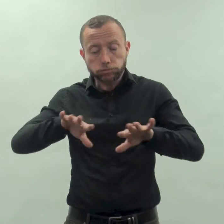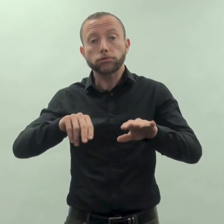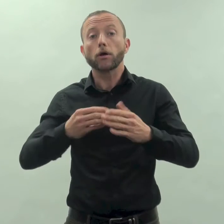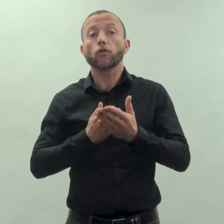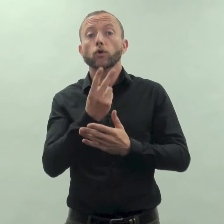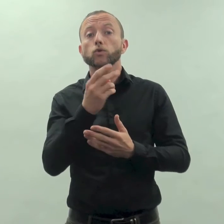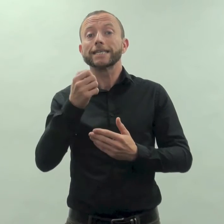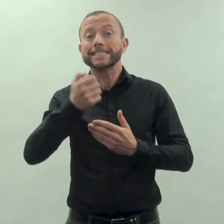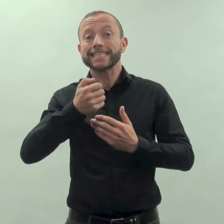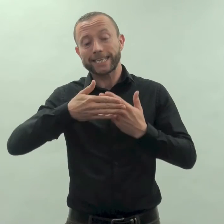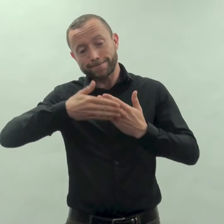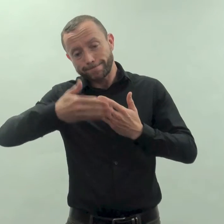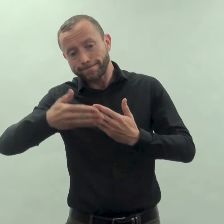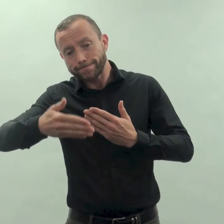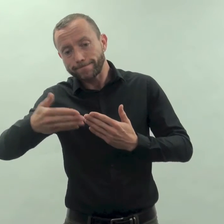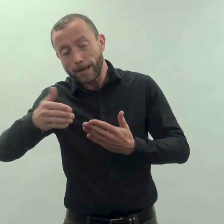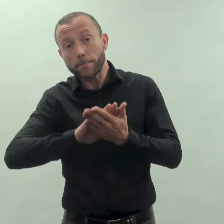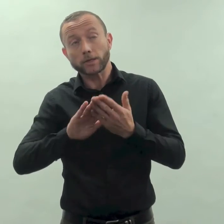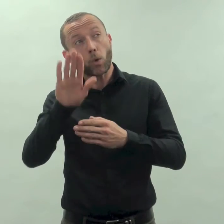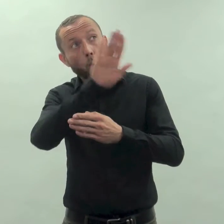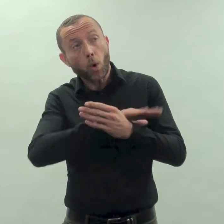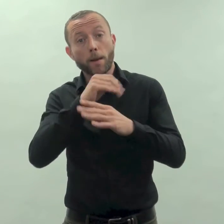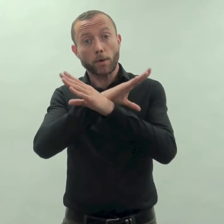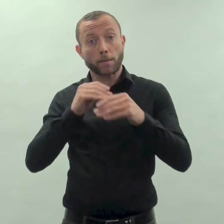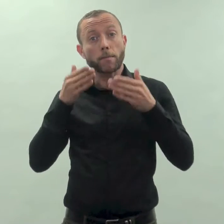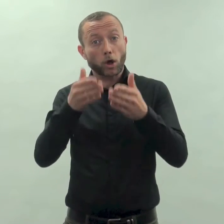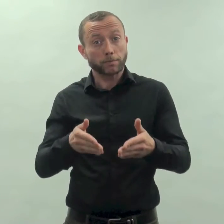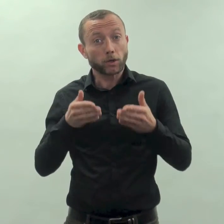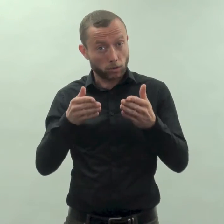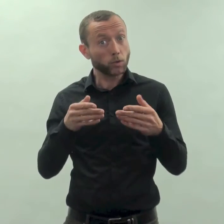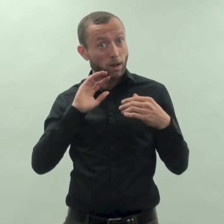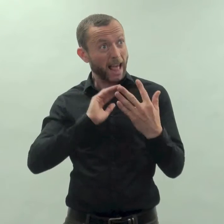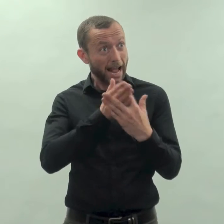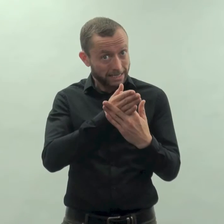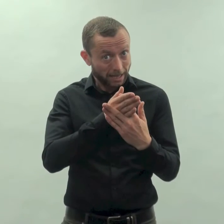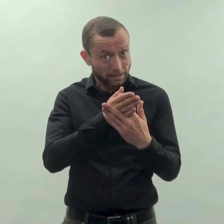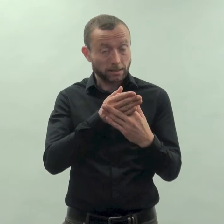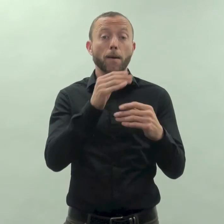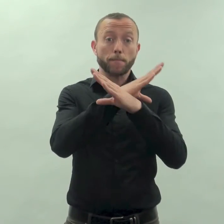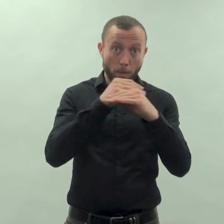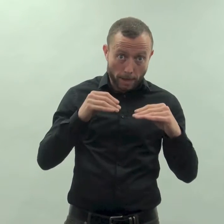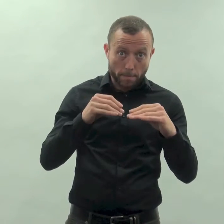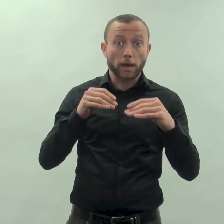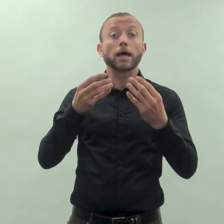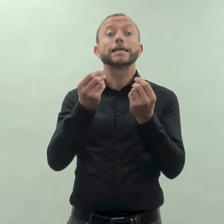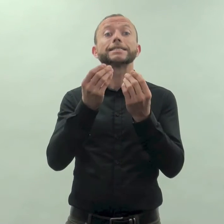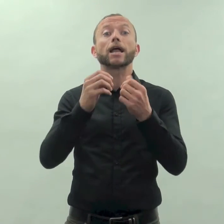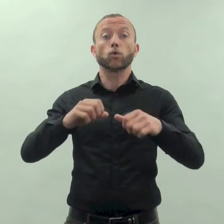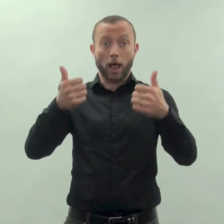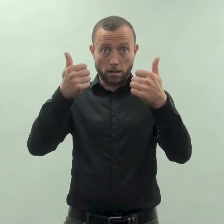the course of 2016, becoming available to all of the hospitals across Birmingham, Sandwell